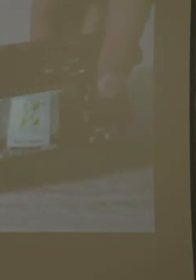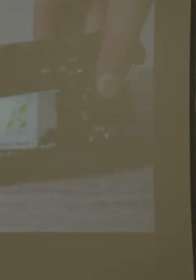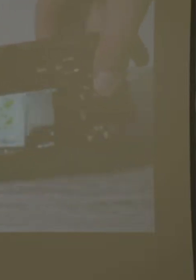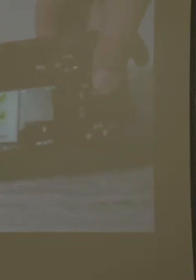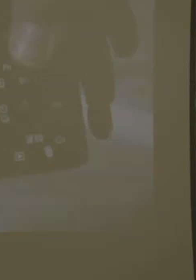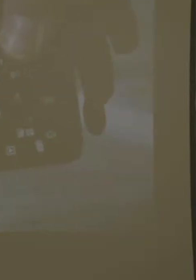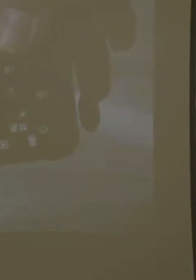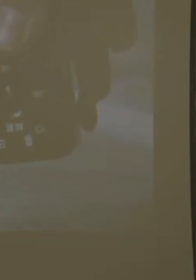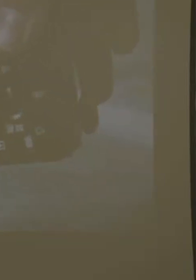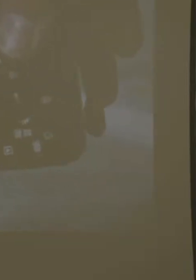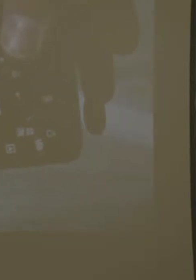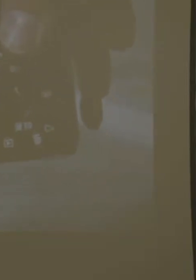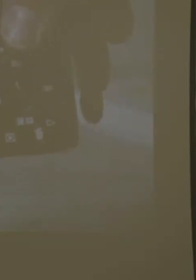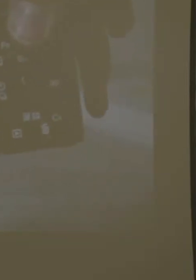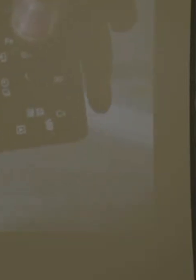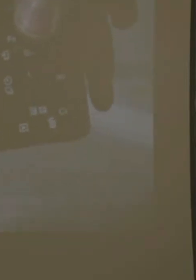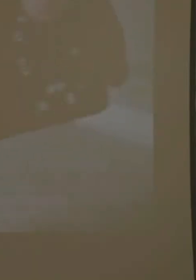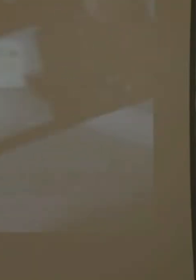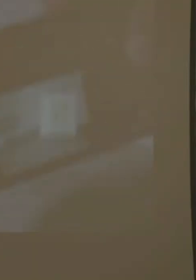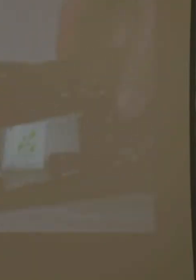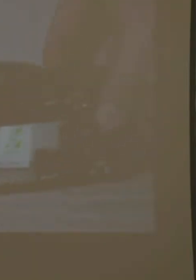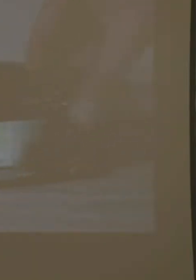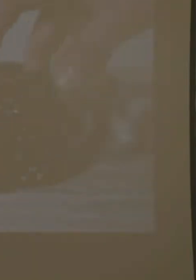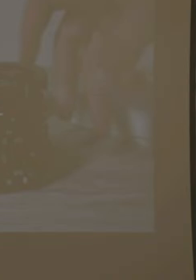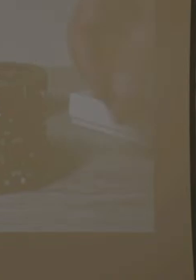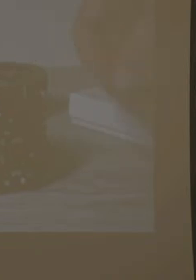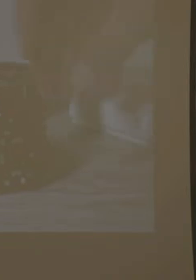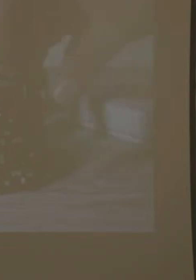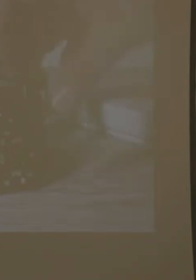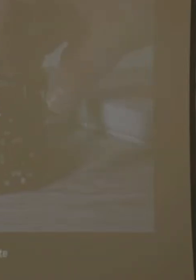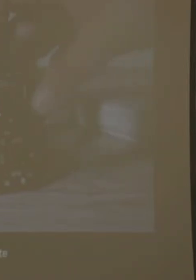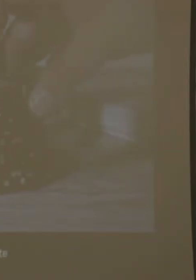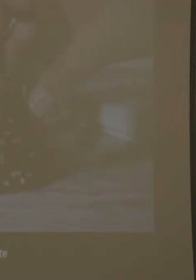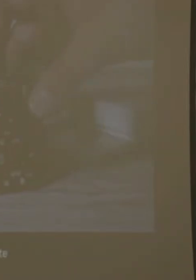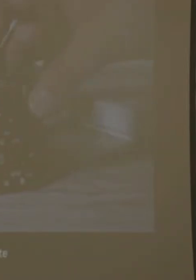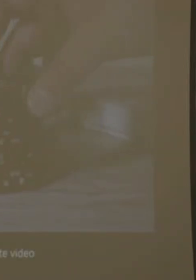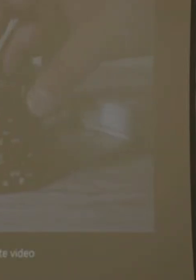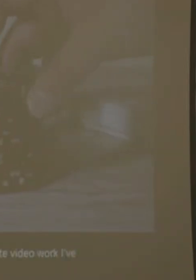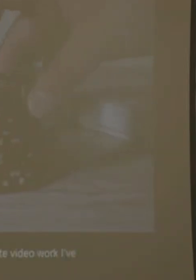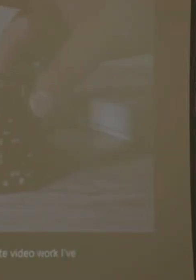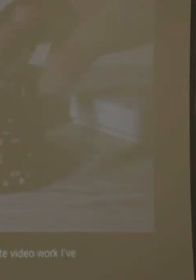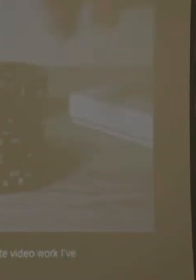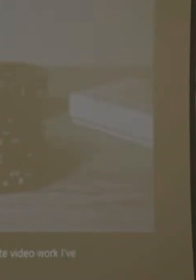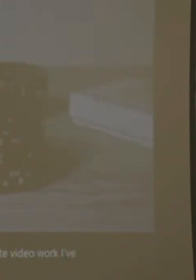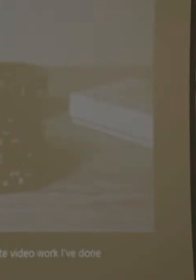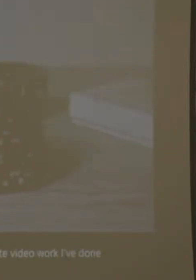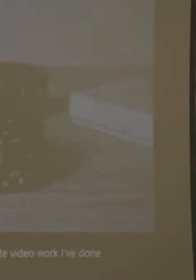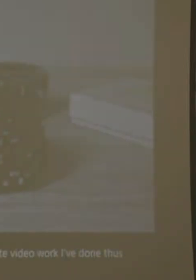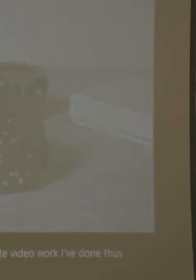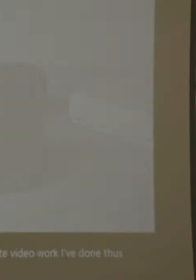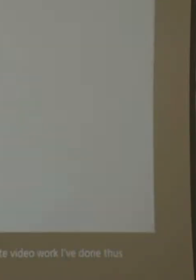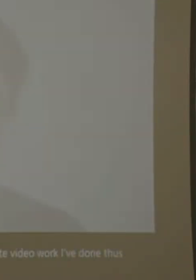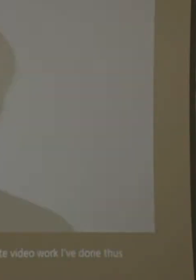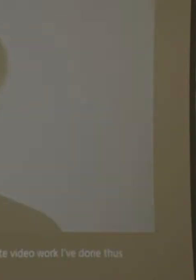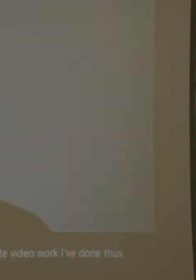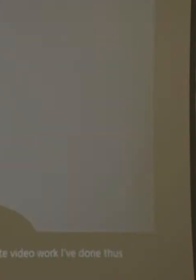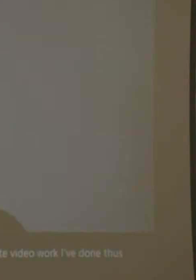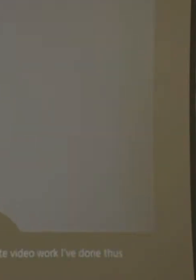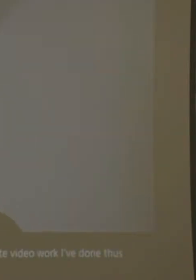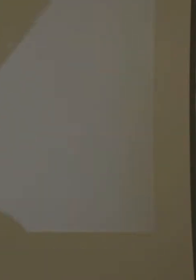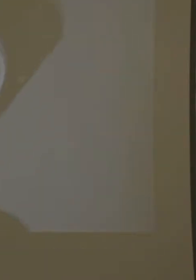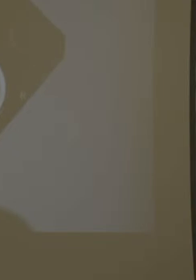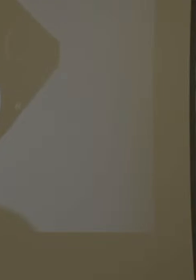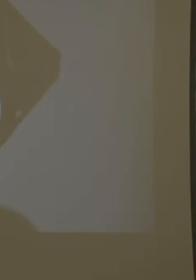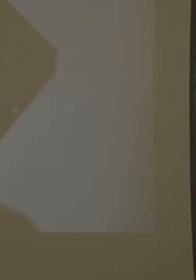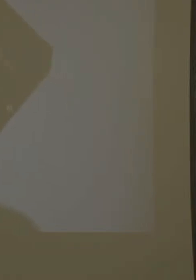The following clips are from some of my favorite video work I've done thus far. If I had to pick a